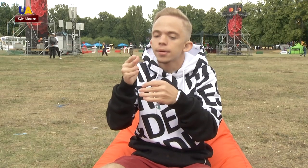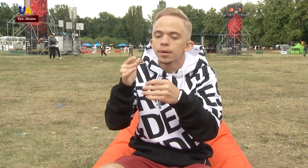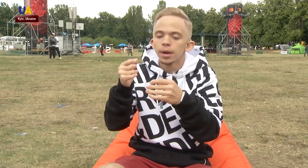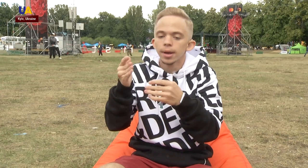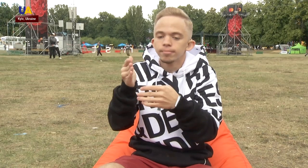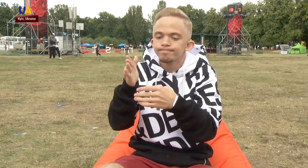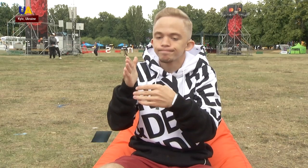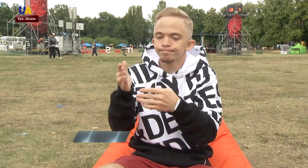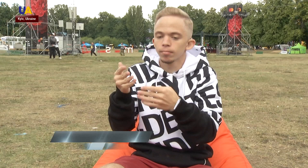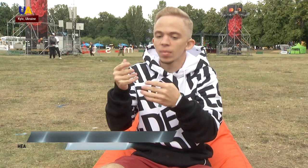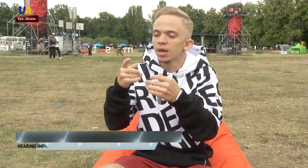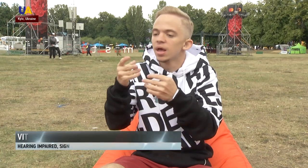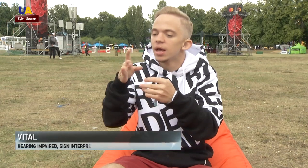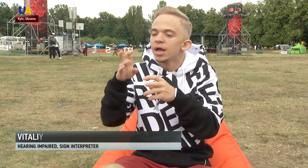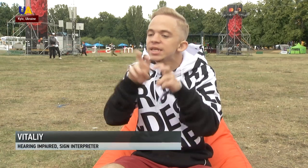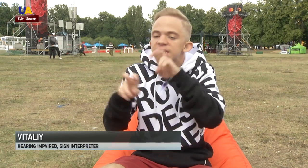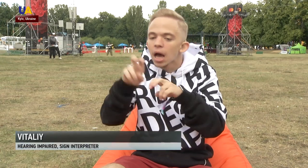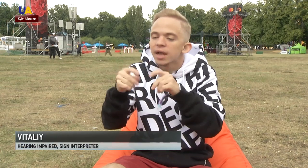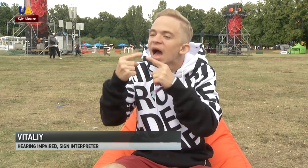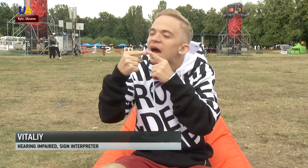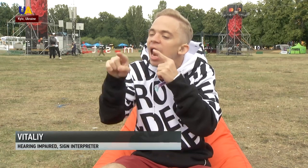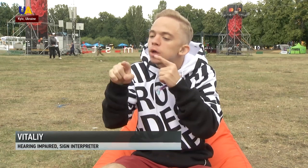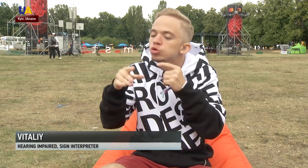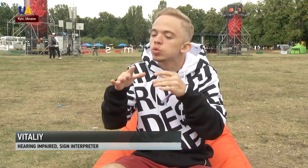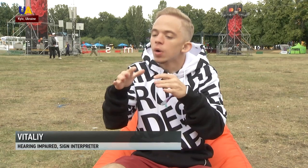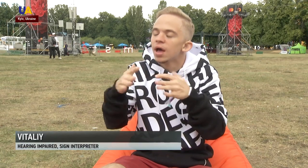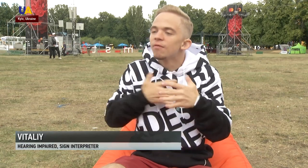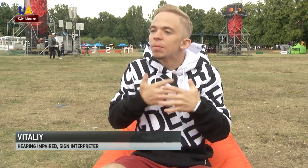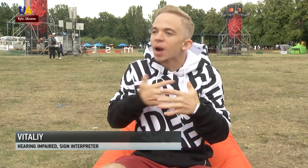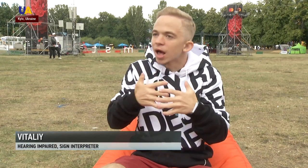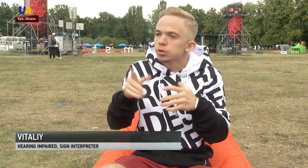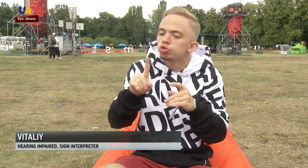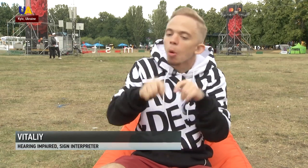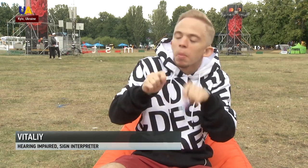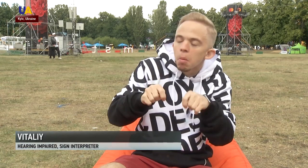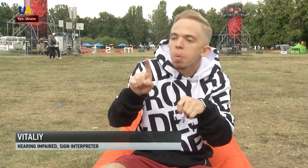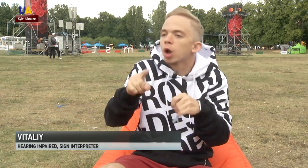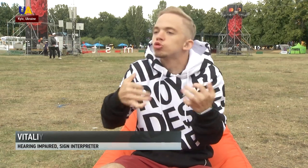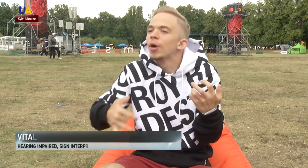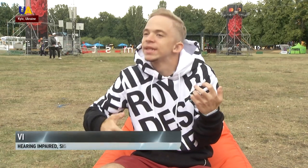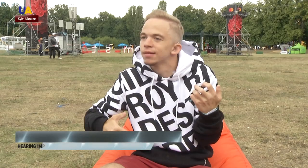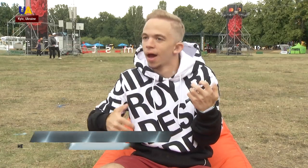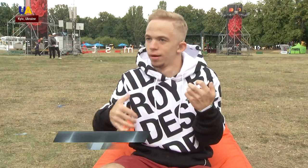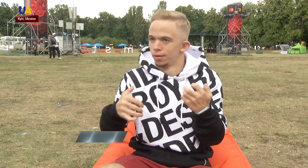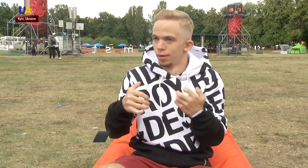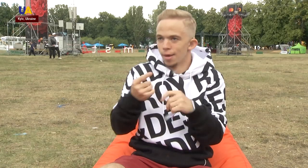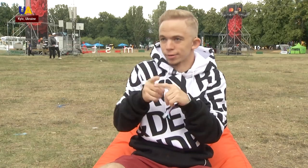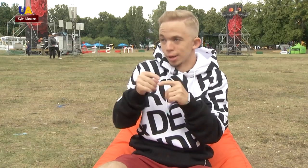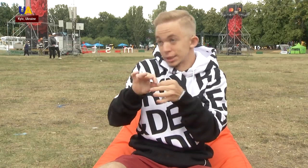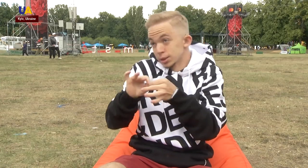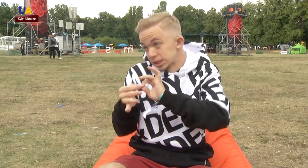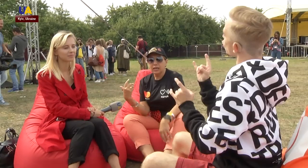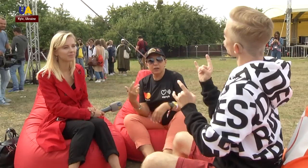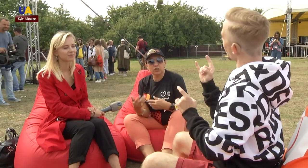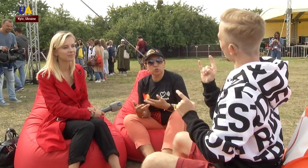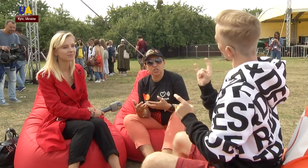On Sunday, we first got this experience from renowned sign language interpreter Mrs. Amber Galloway from the United States. We were looking